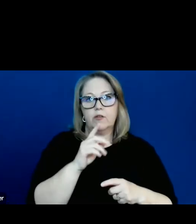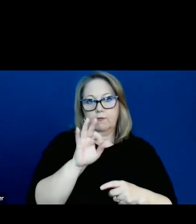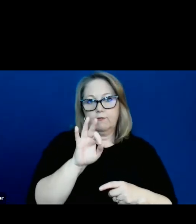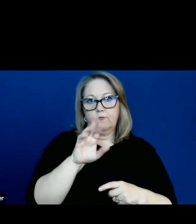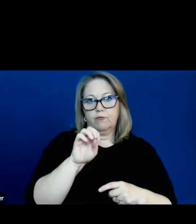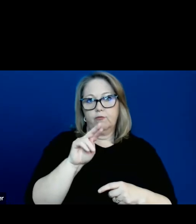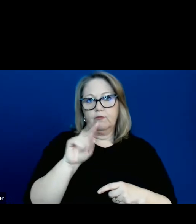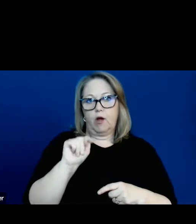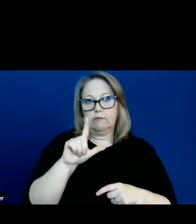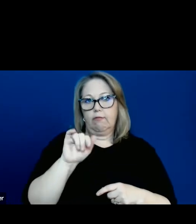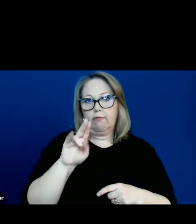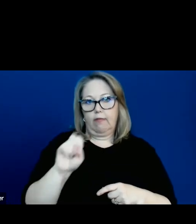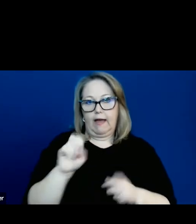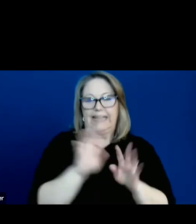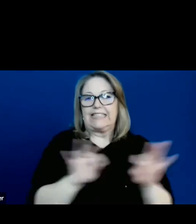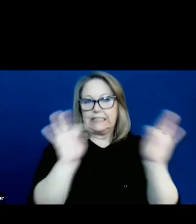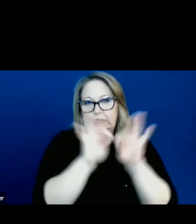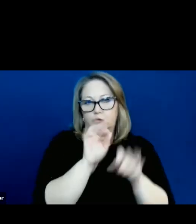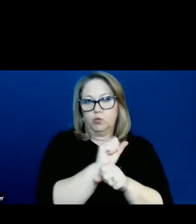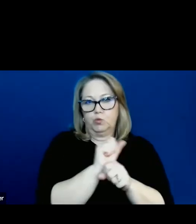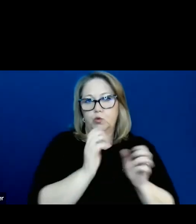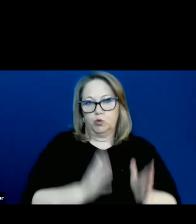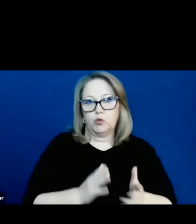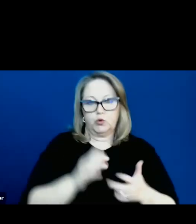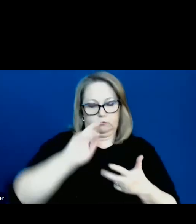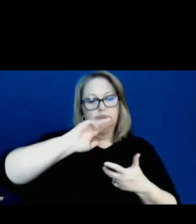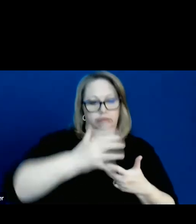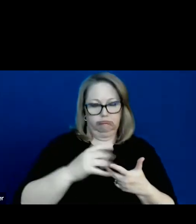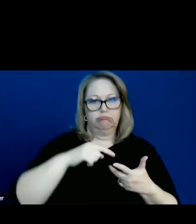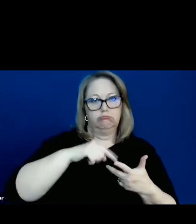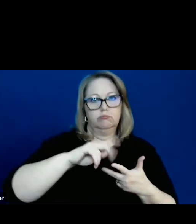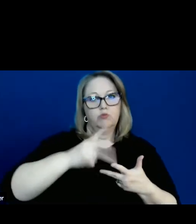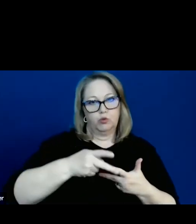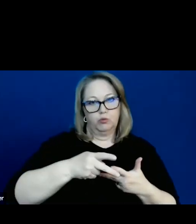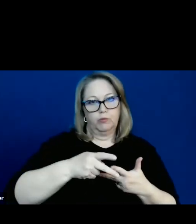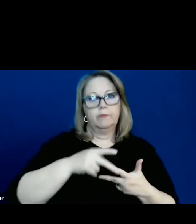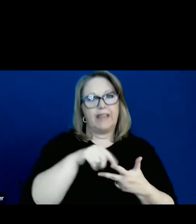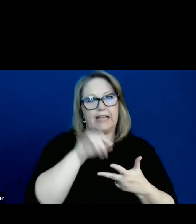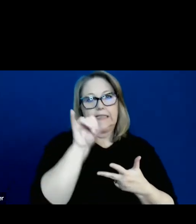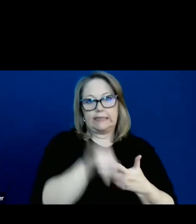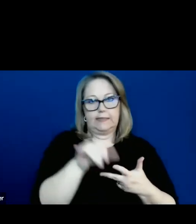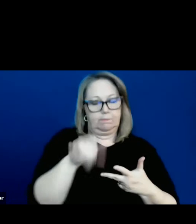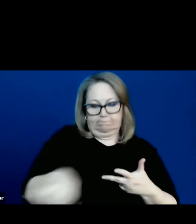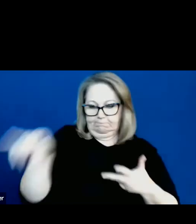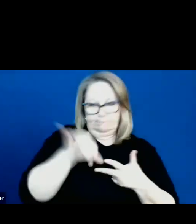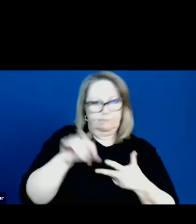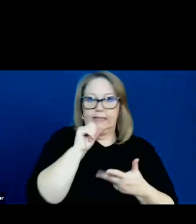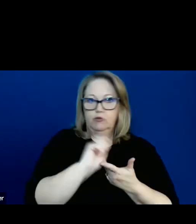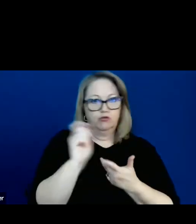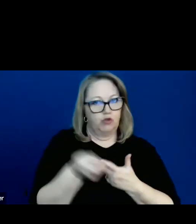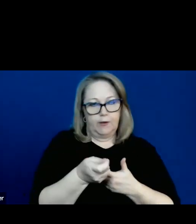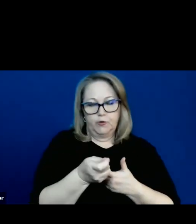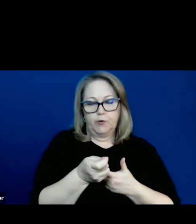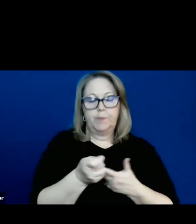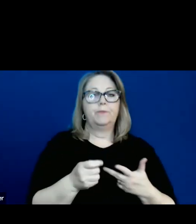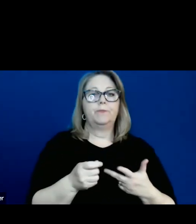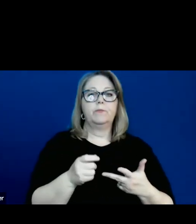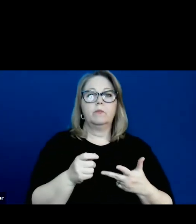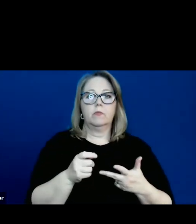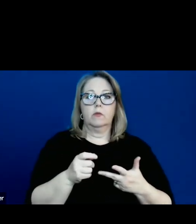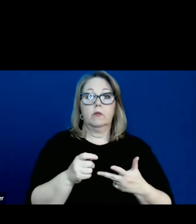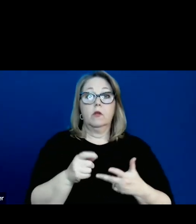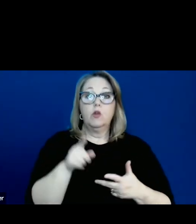two frontline essential workers will not vary greatly from the current playbook, but further updates will be provided in the full